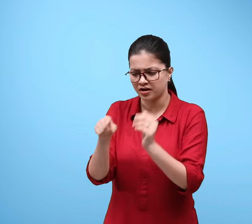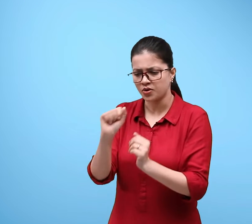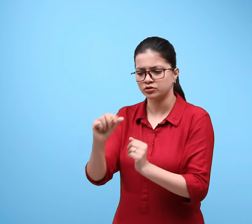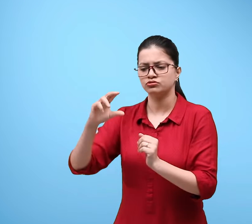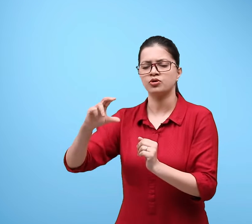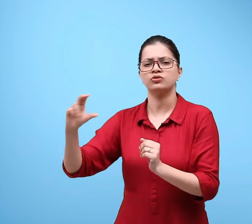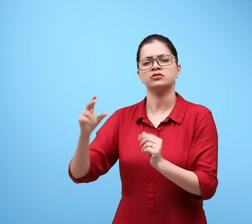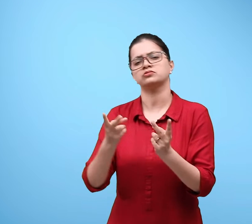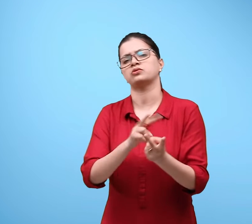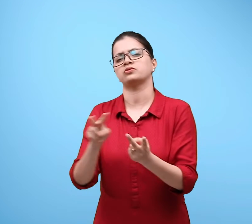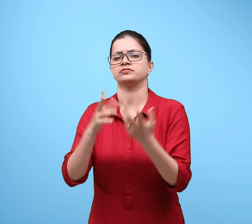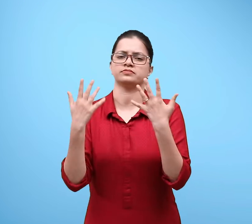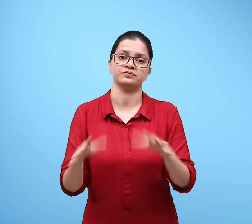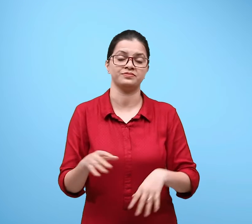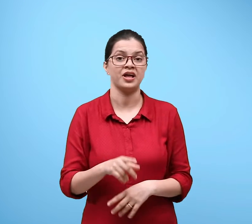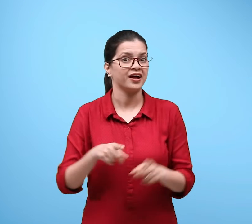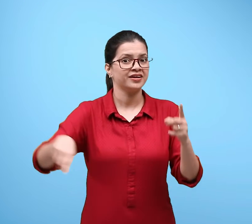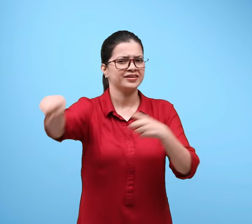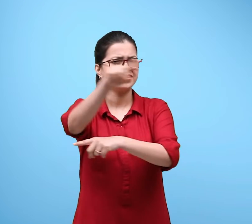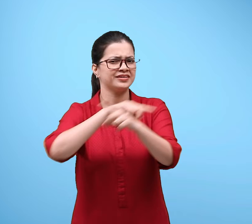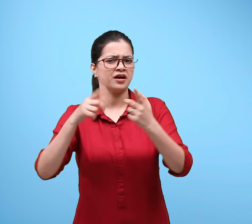Fill each one of them about 2/3 with water.